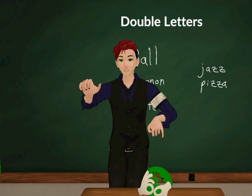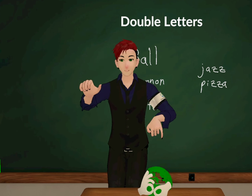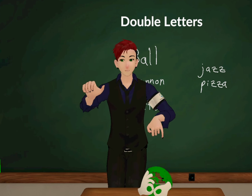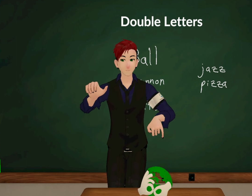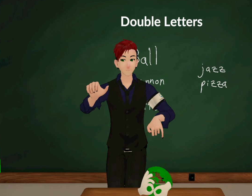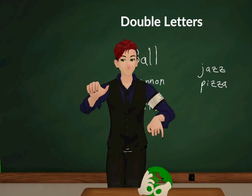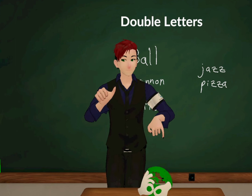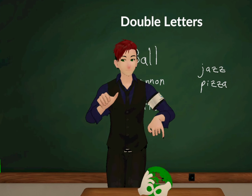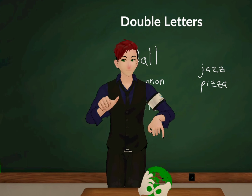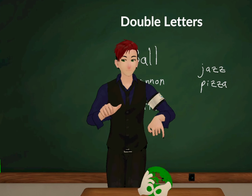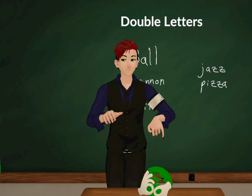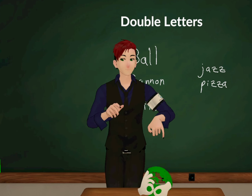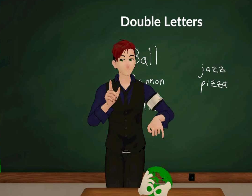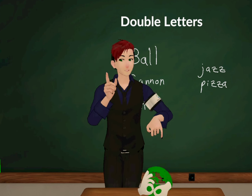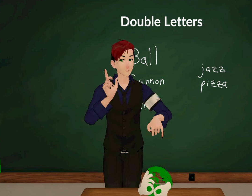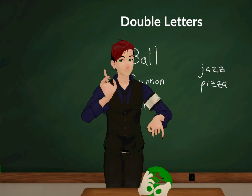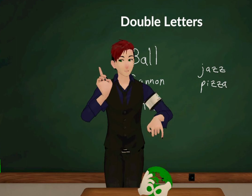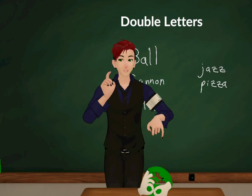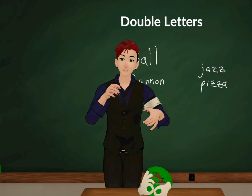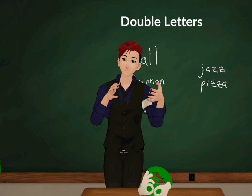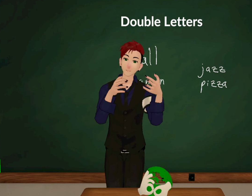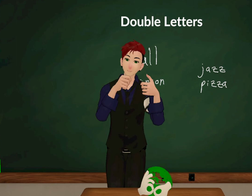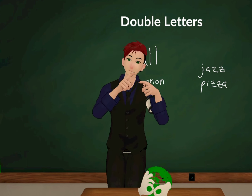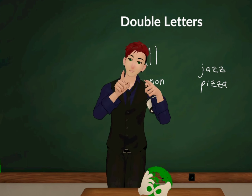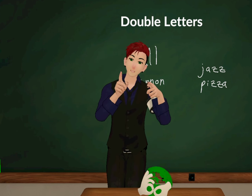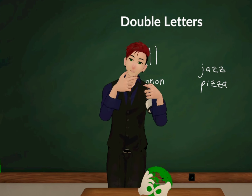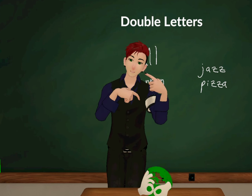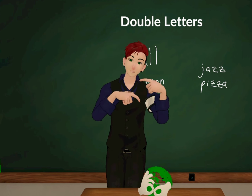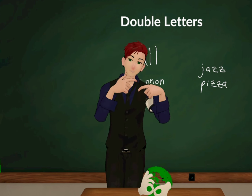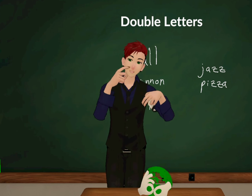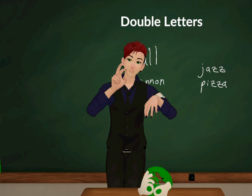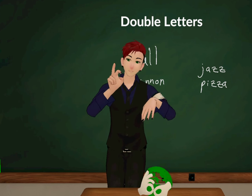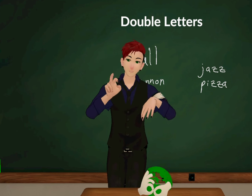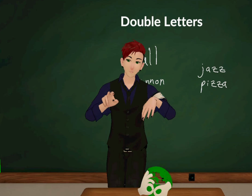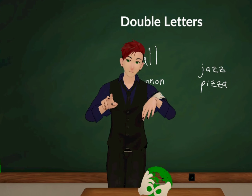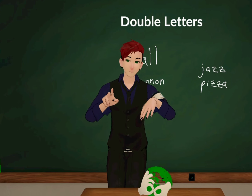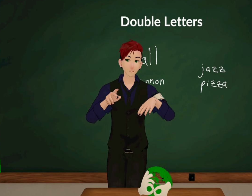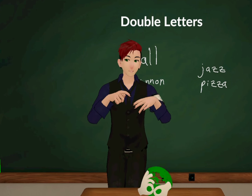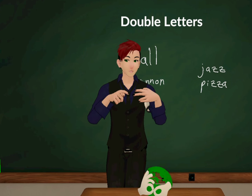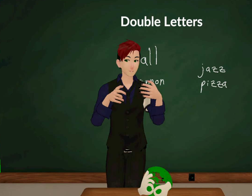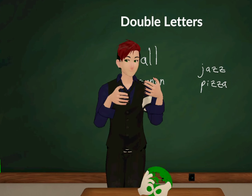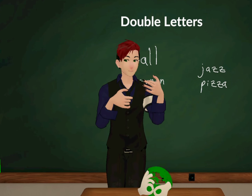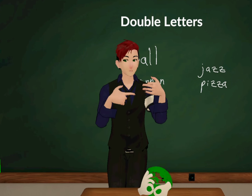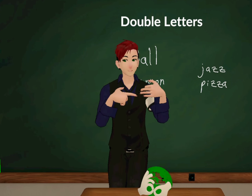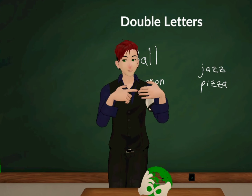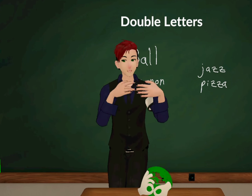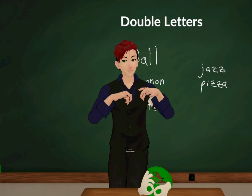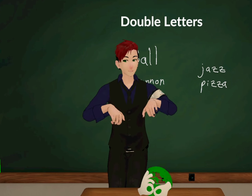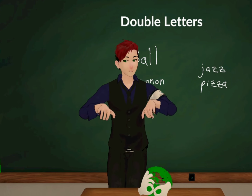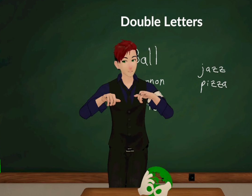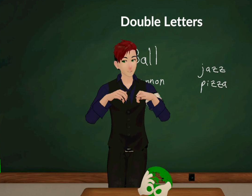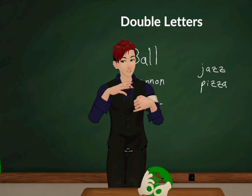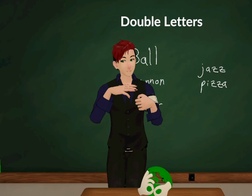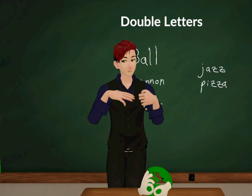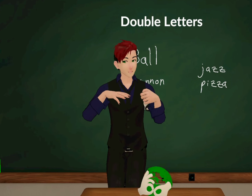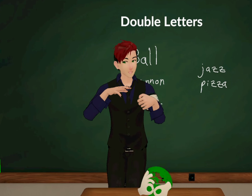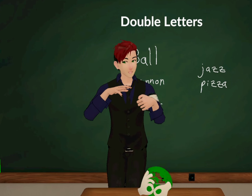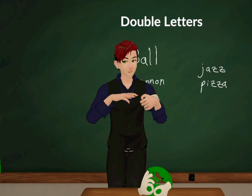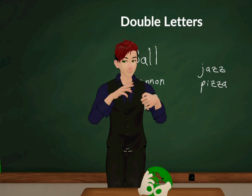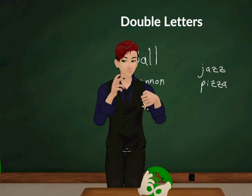Pizza. That is also like, there's a couple of different signs for pizza, but the one that I see most often in my area, and then